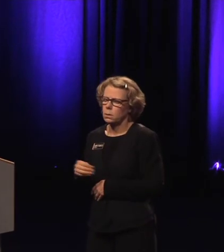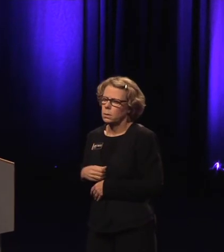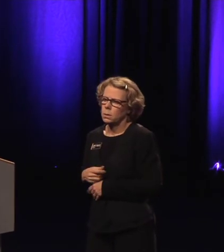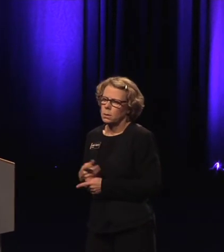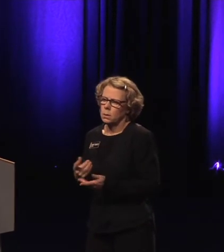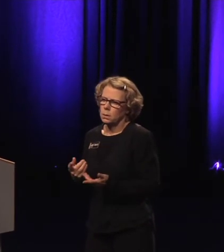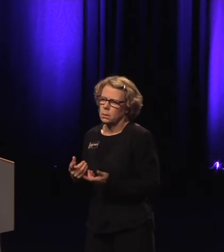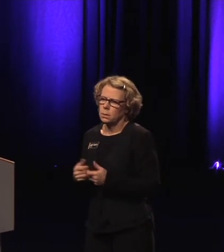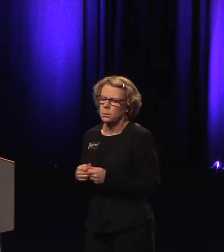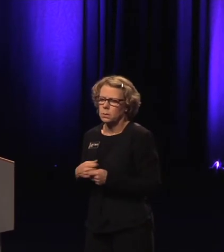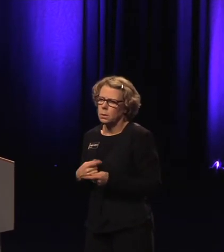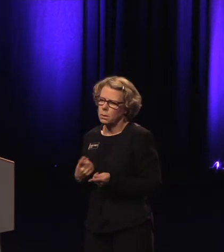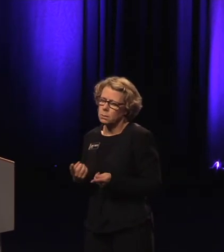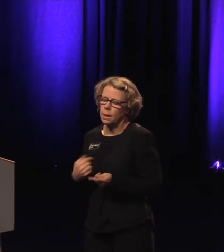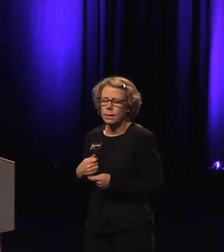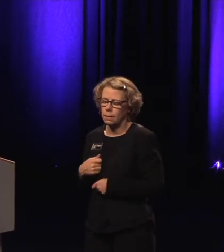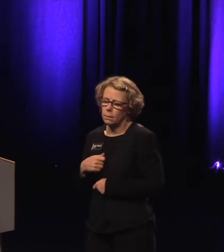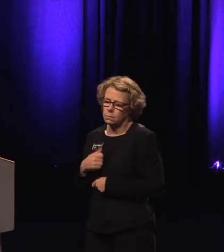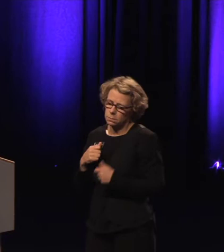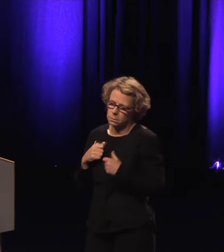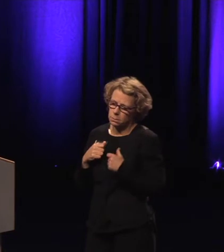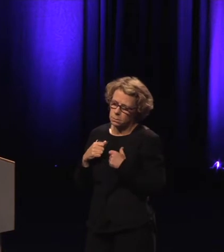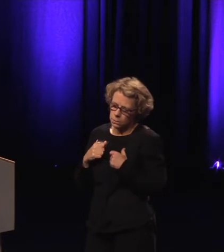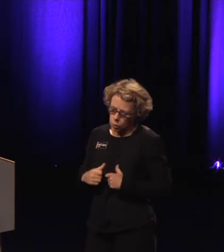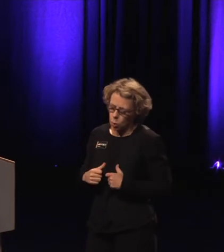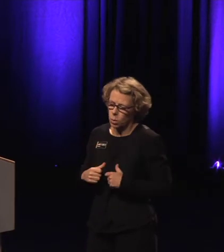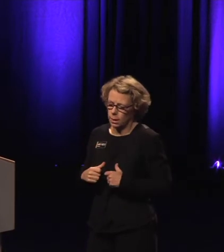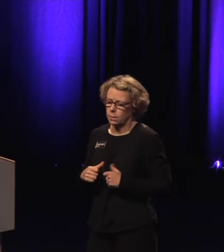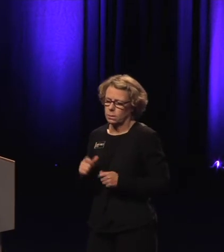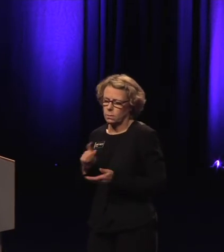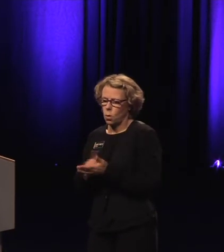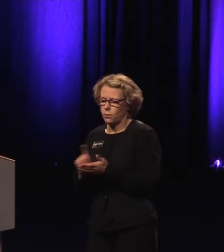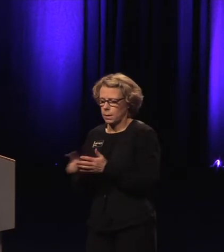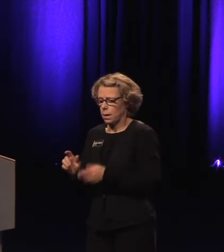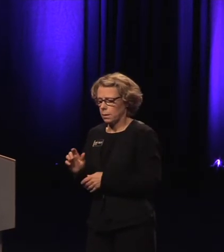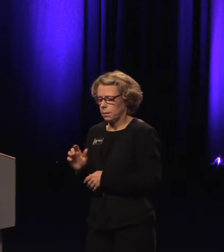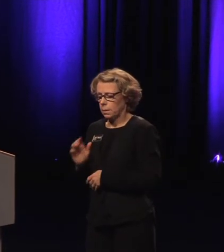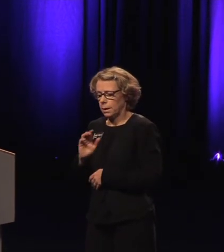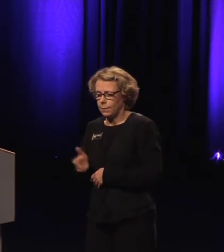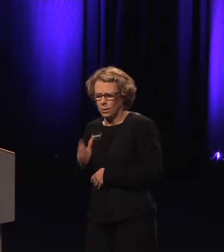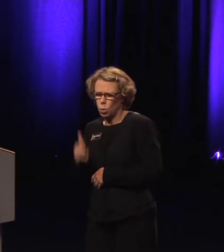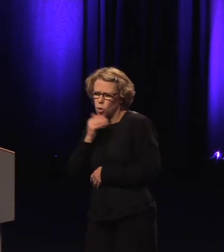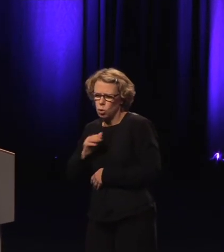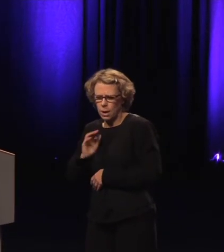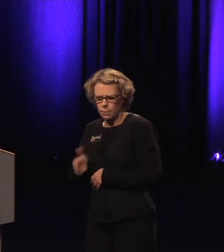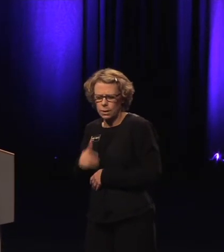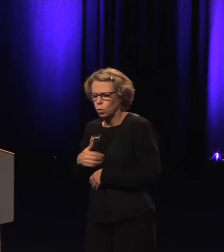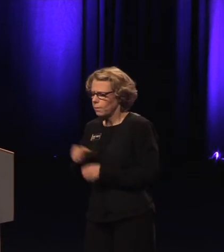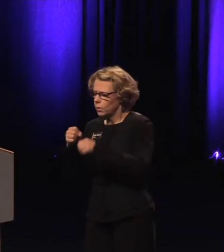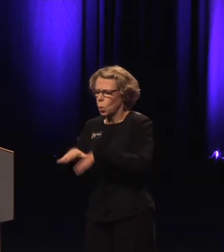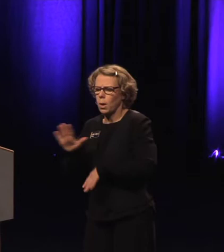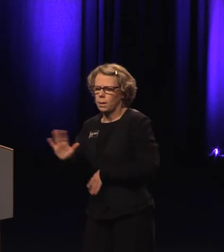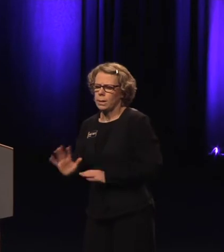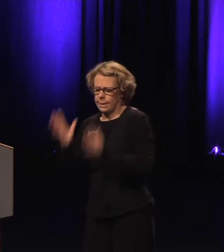a sad state of affairs that women, especially young women, are losing their lives